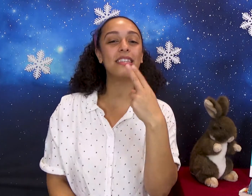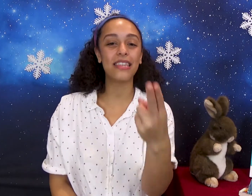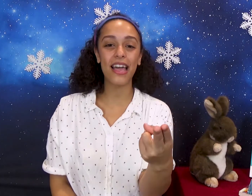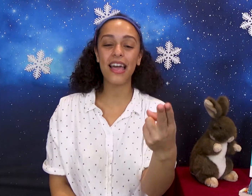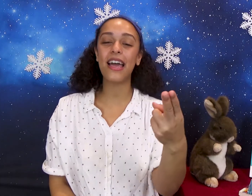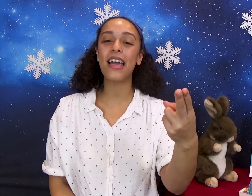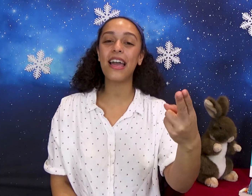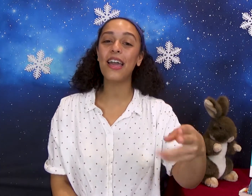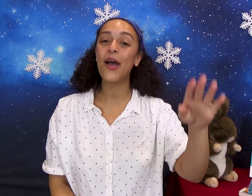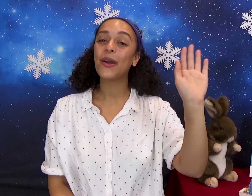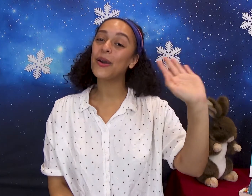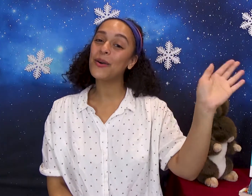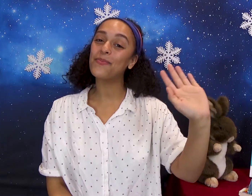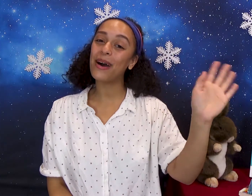say goodbye.